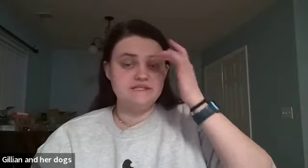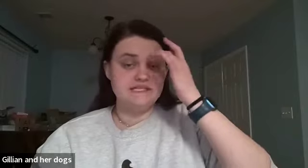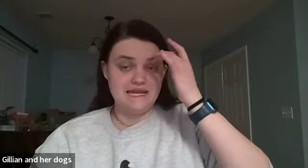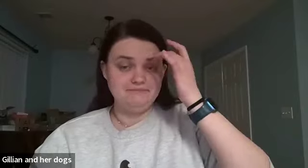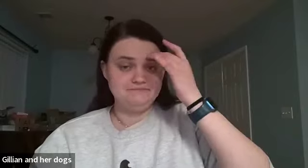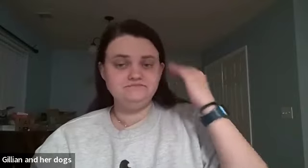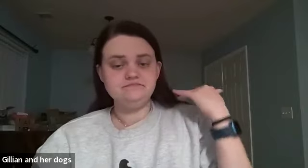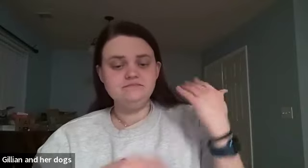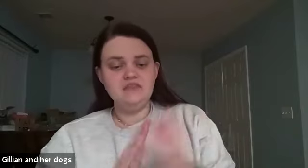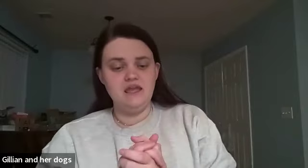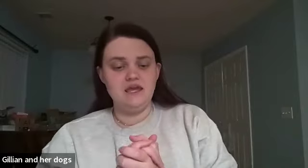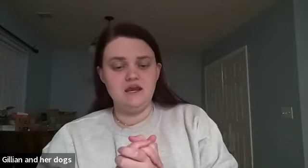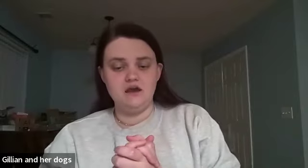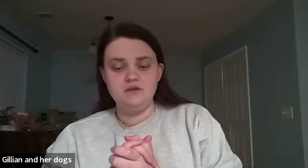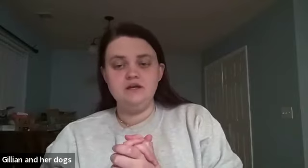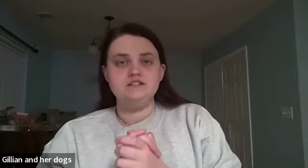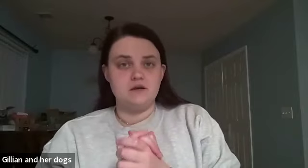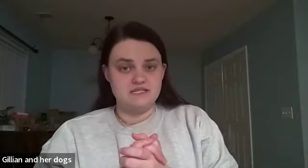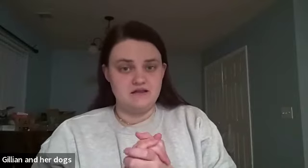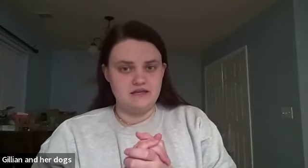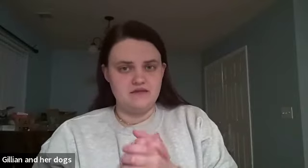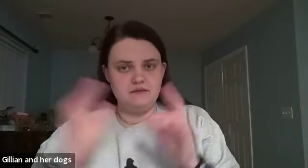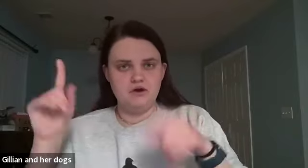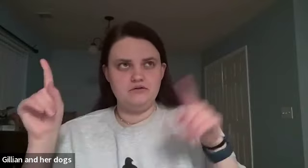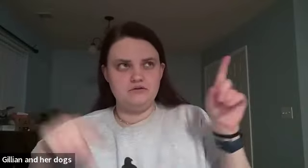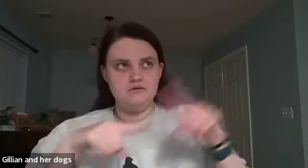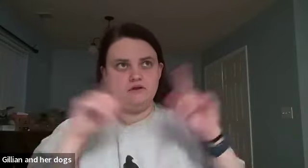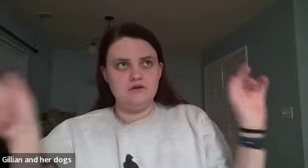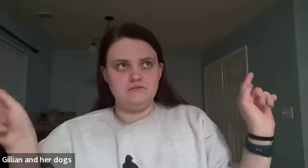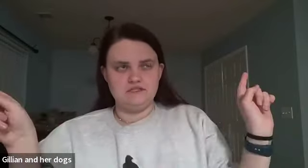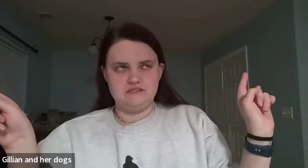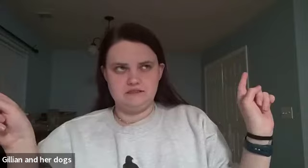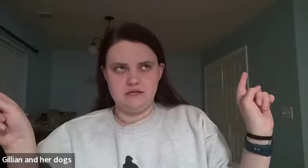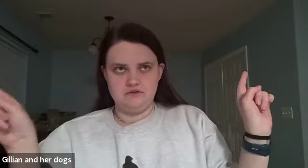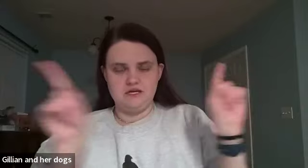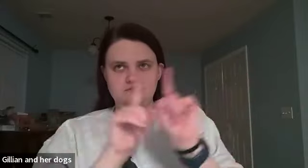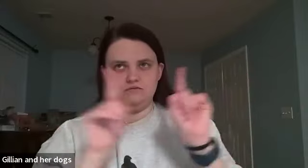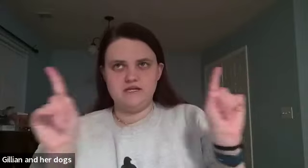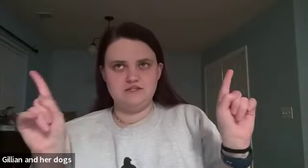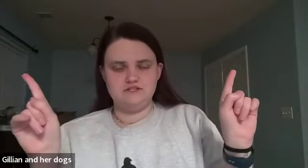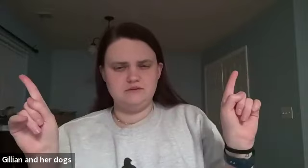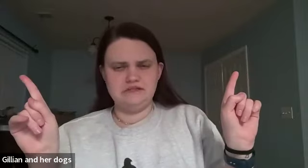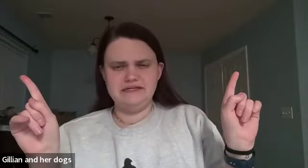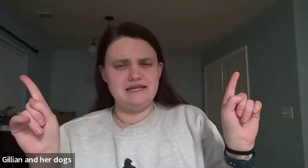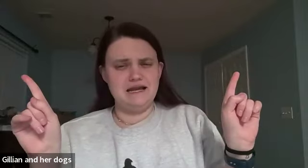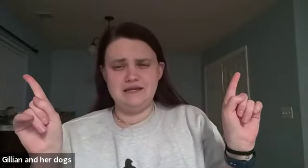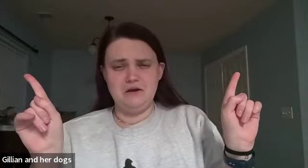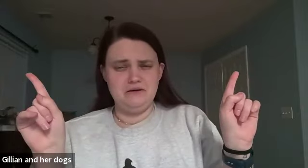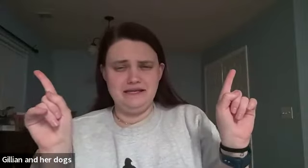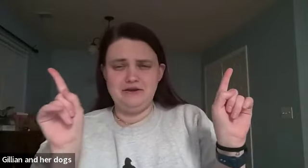was his name, and Thomas Gallaudet. They both were separate times. Oh, my history is going to blend, and I can already hear